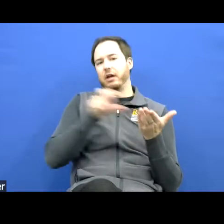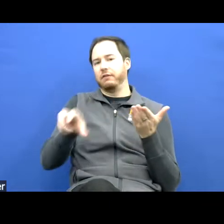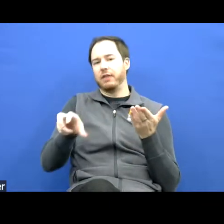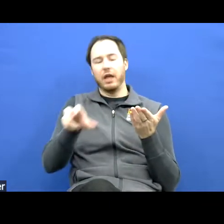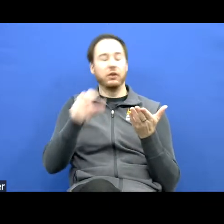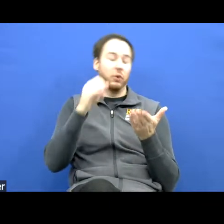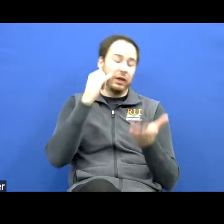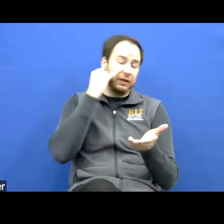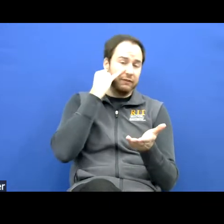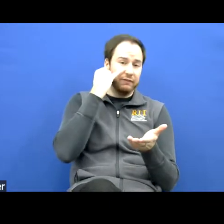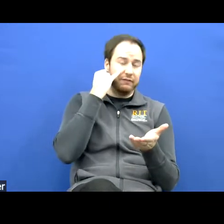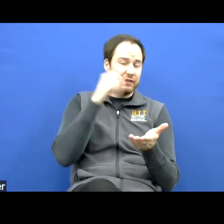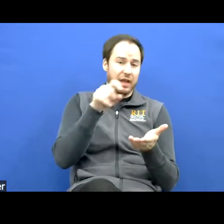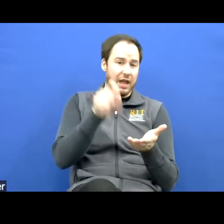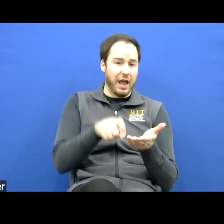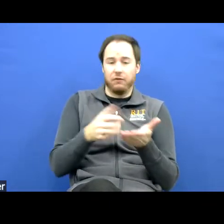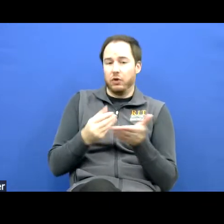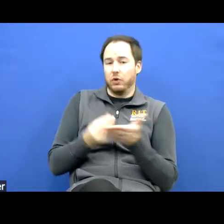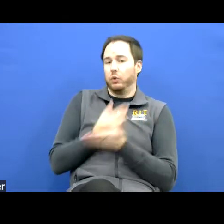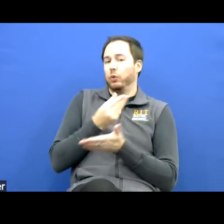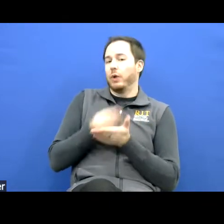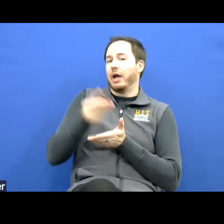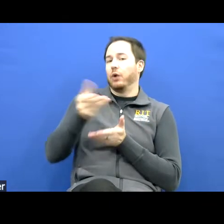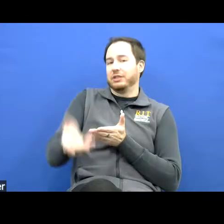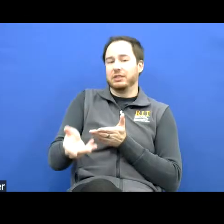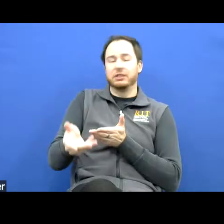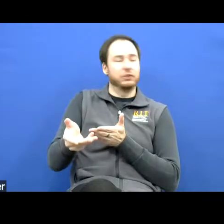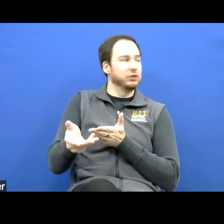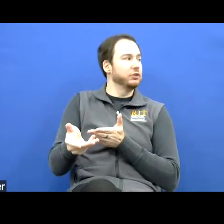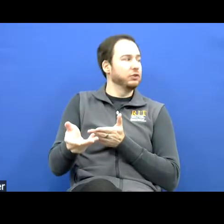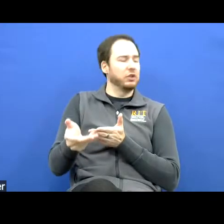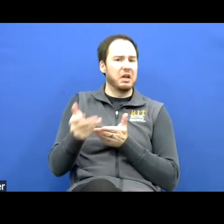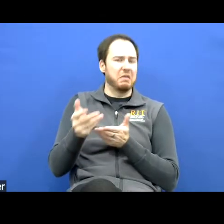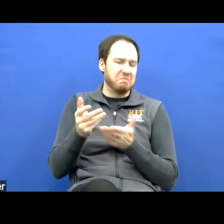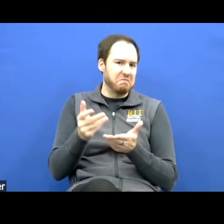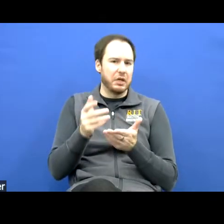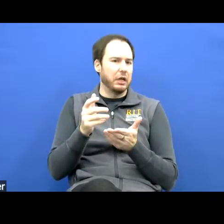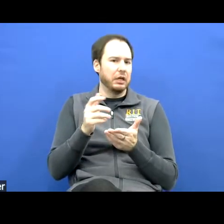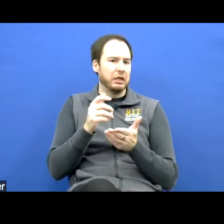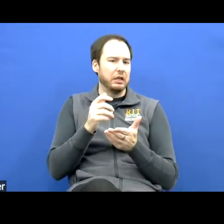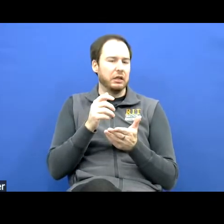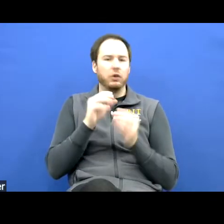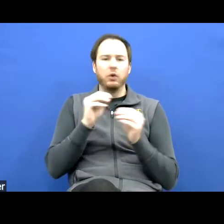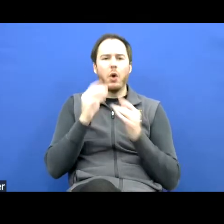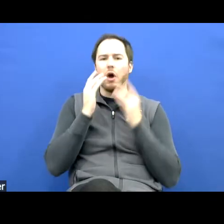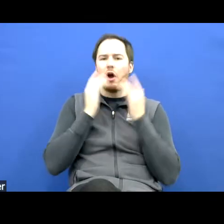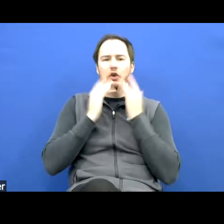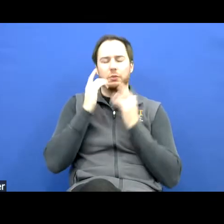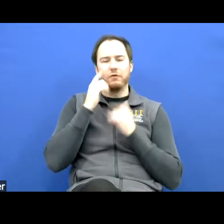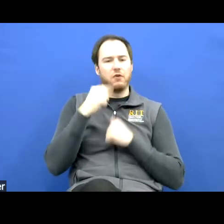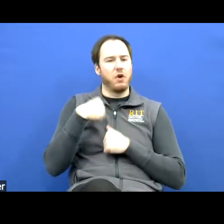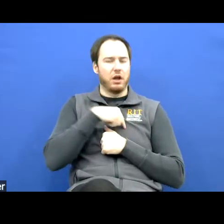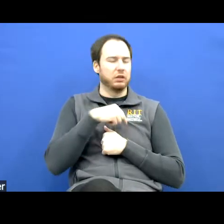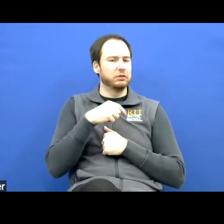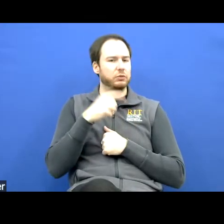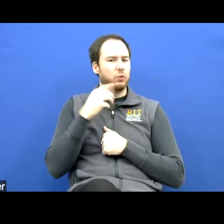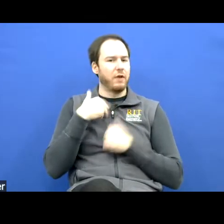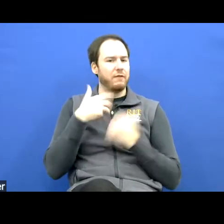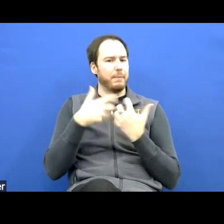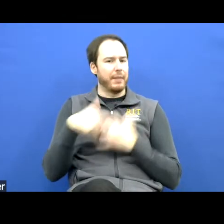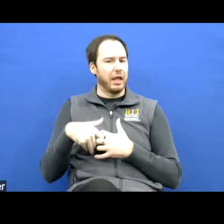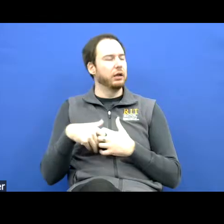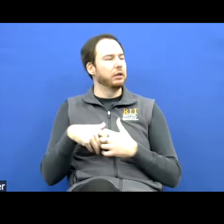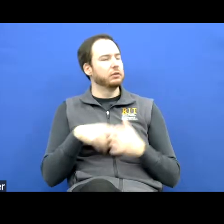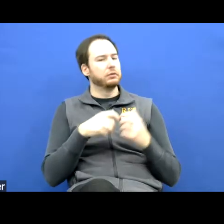if it has to be new acquisition, I don't think that'll be a hardship because of that project. And then